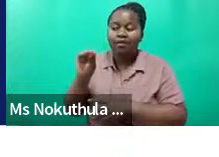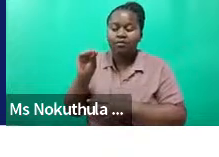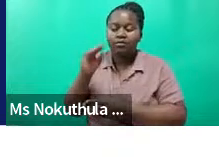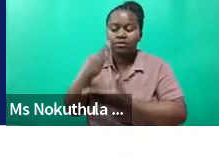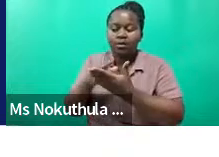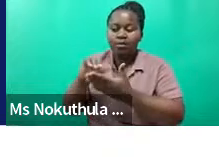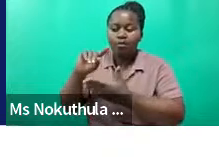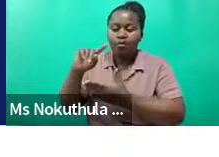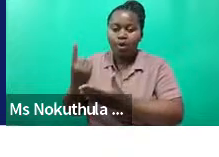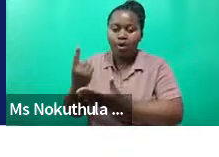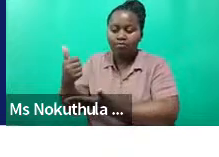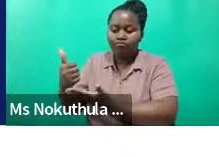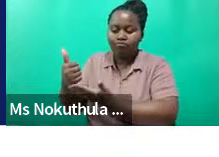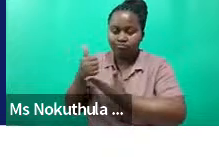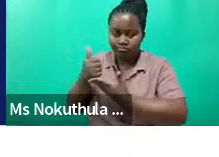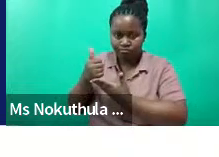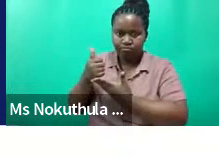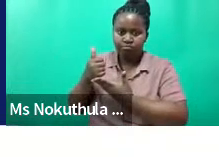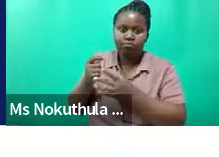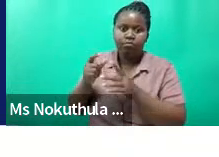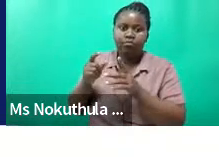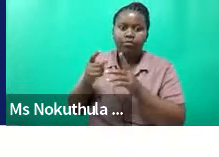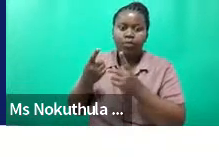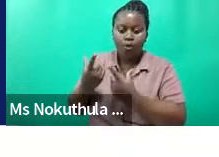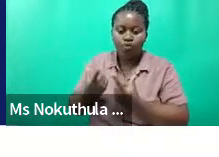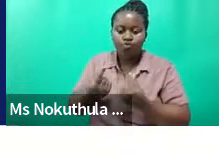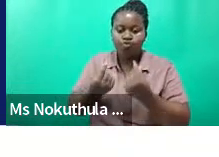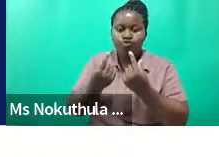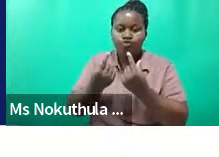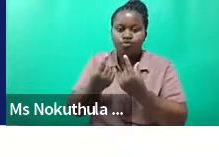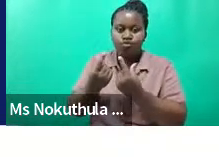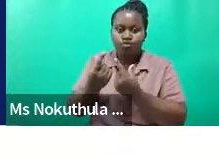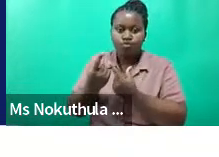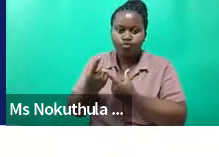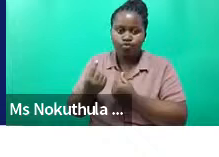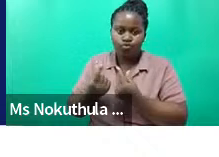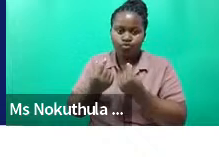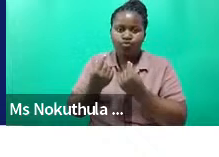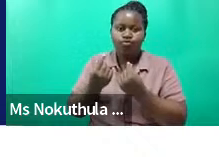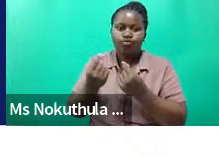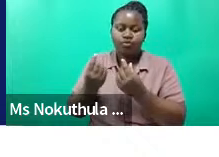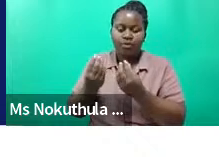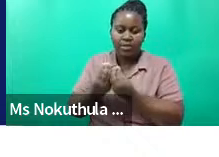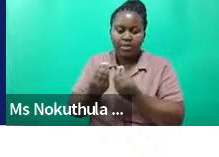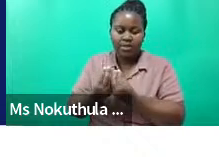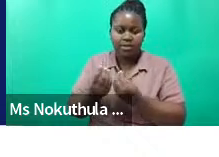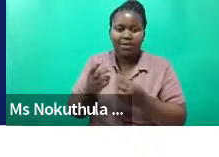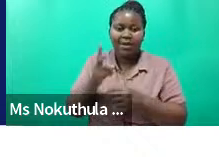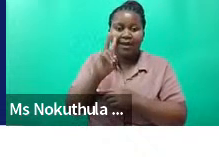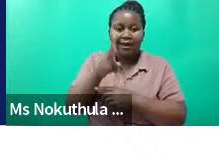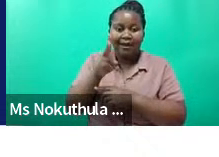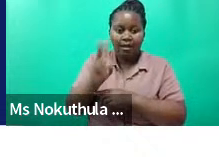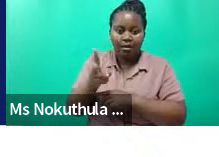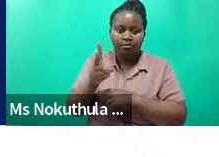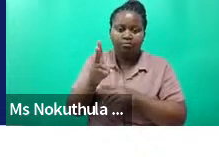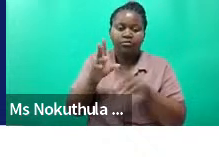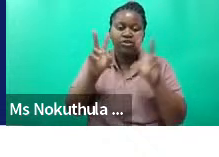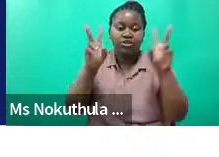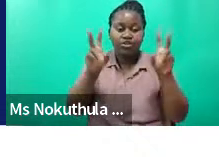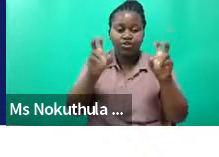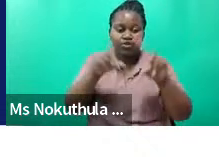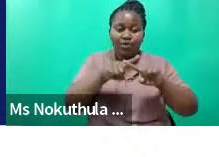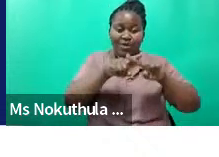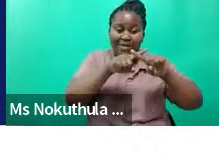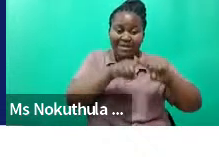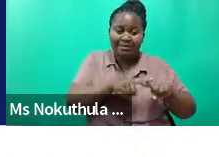her and come and do things on her behalf. Again, leading to the issue of dependency